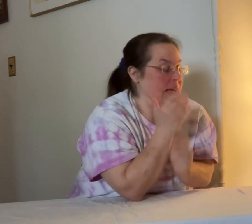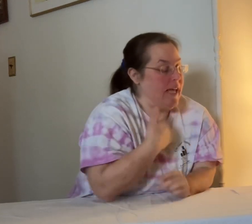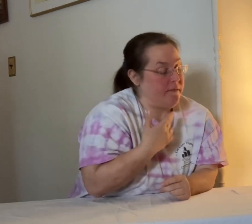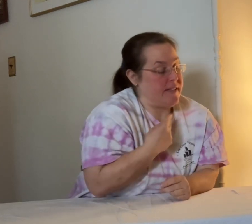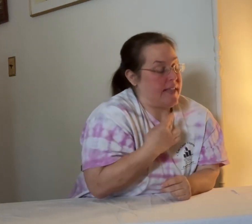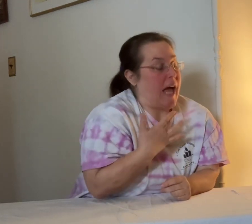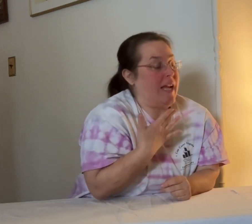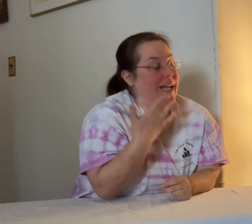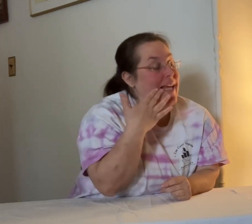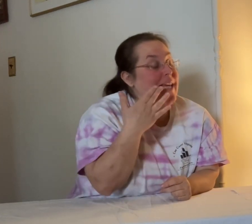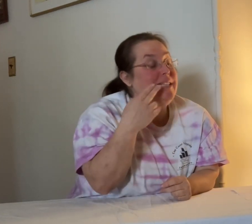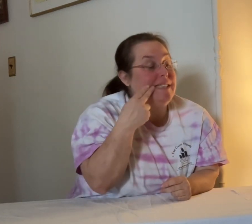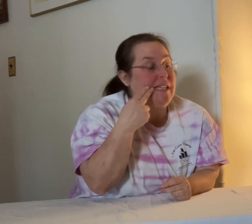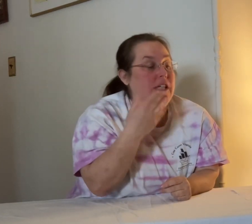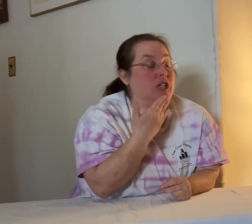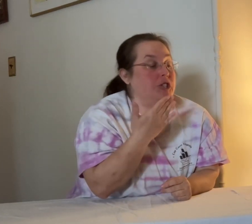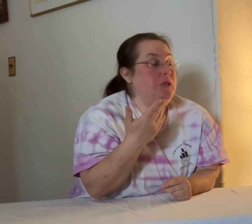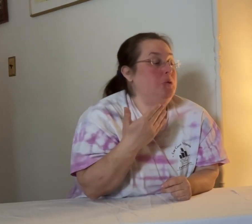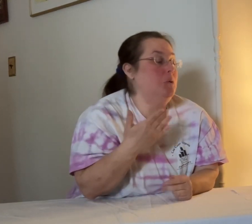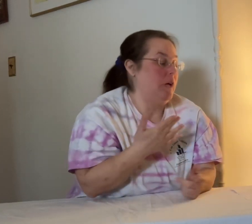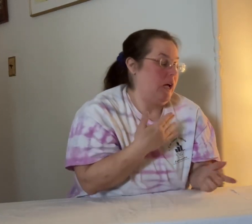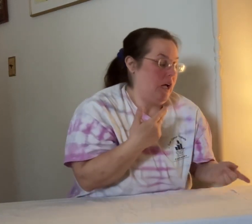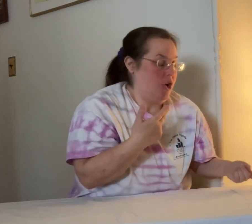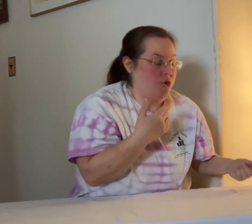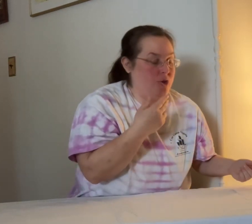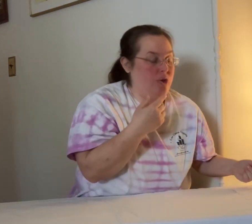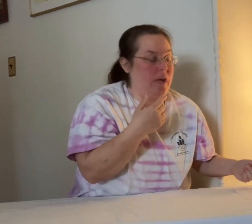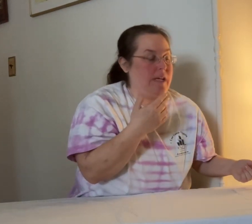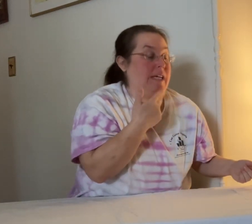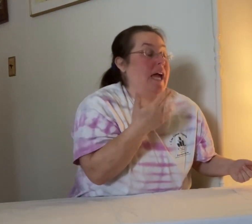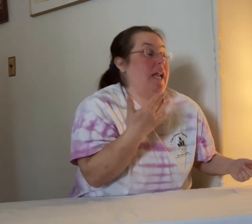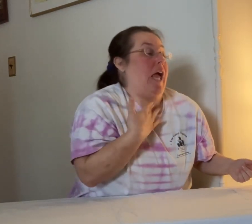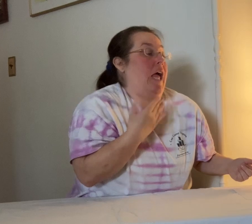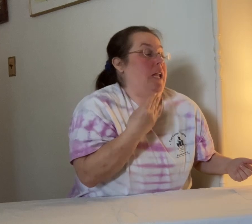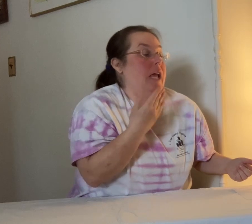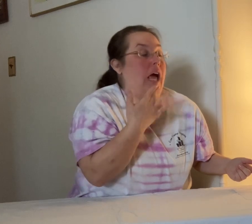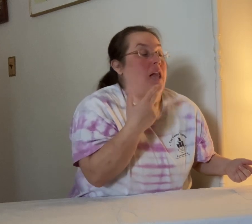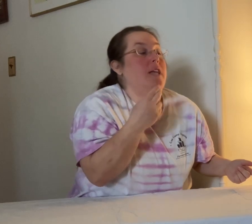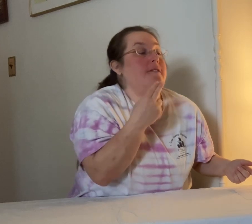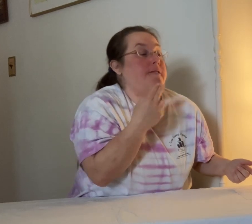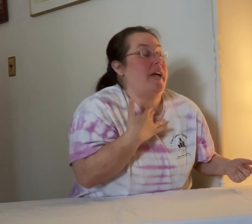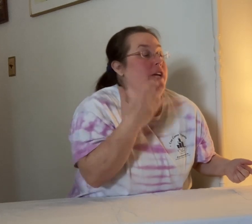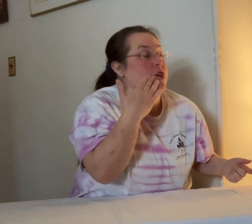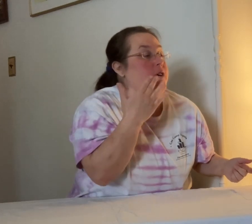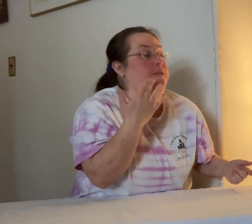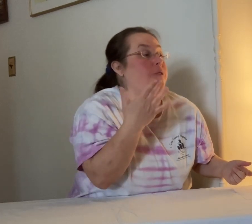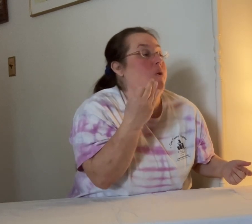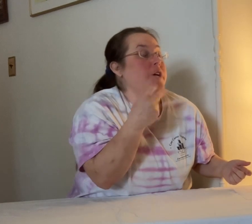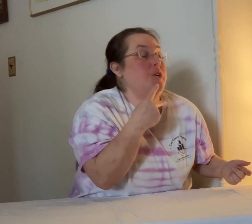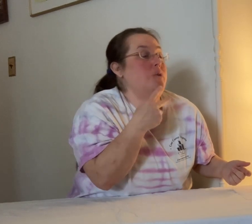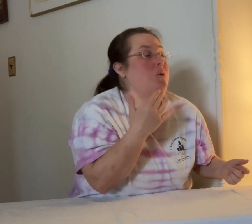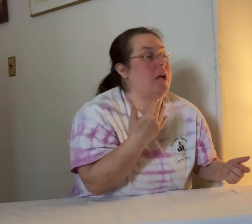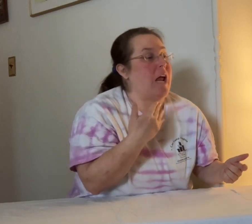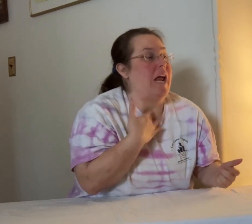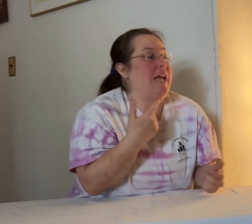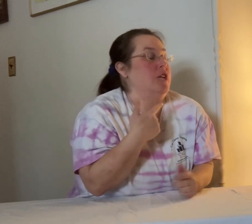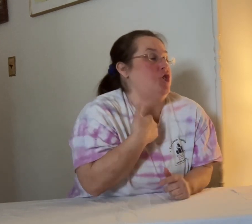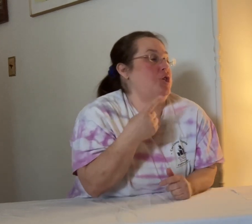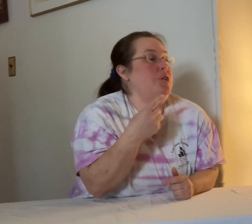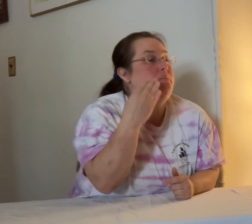If it's that easy to get an elevator for you, it should